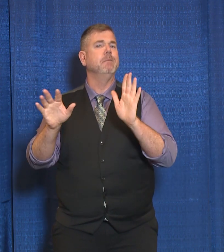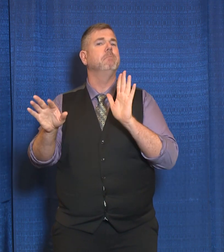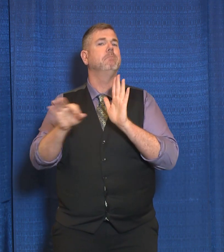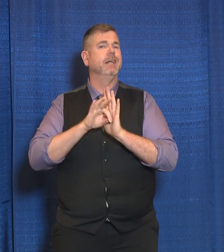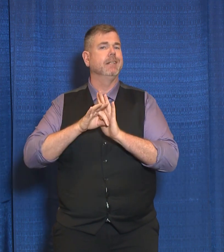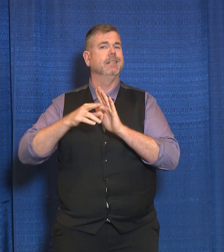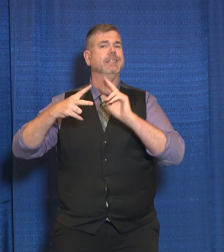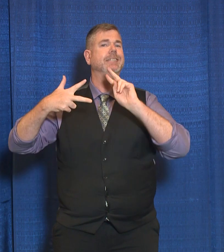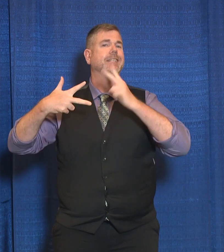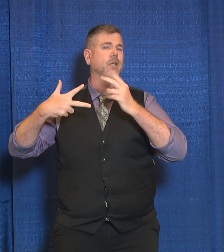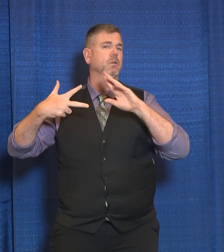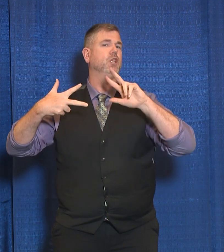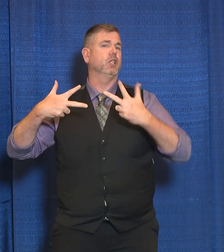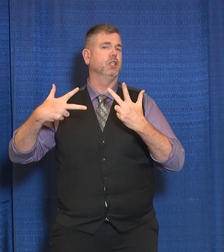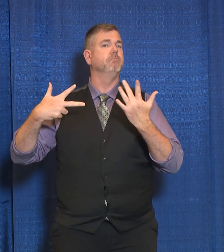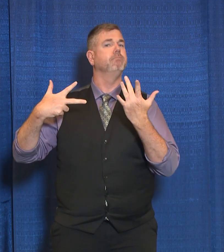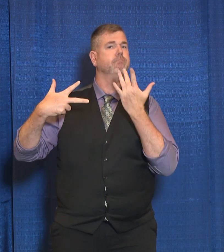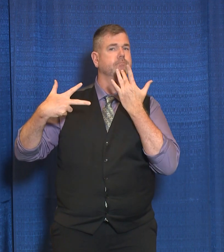method.